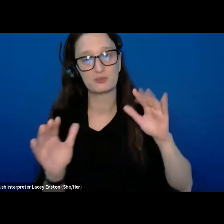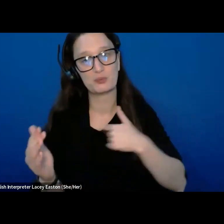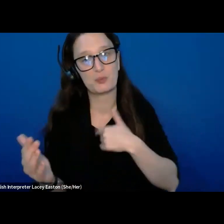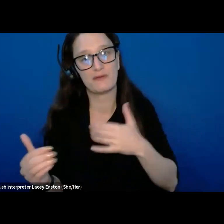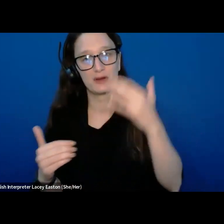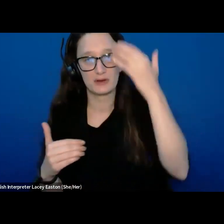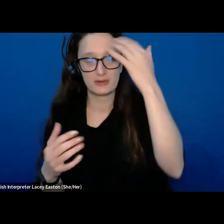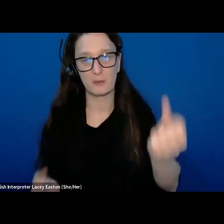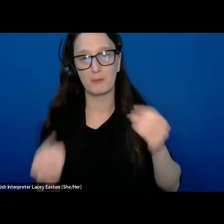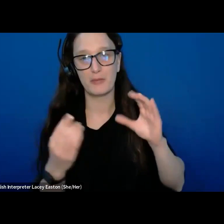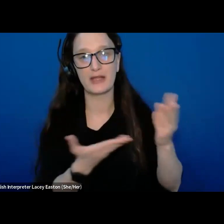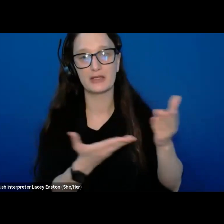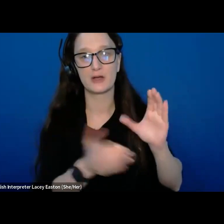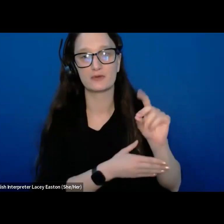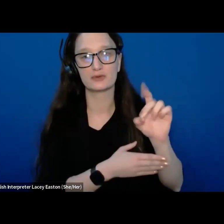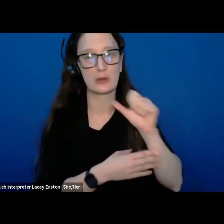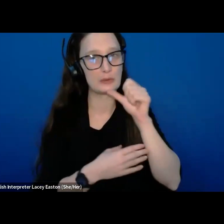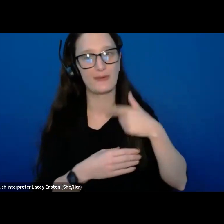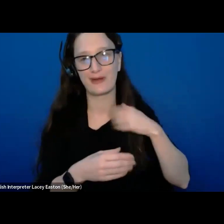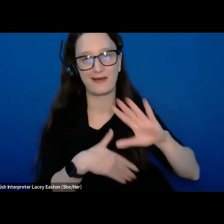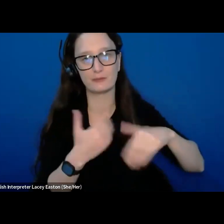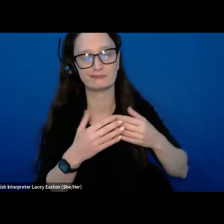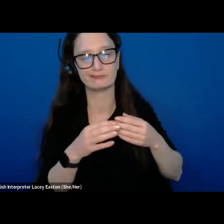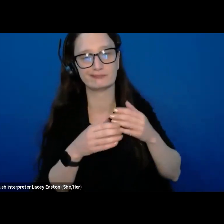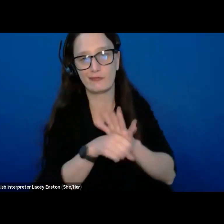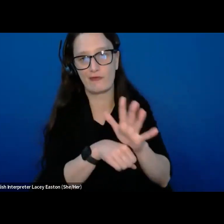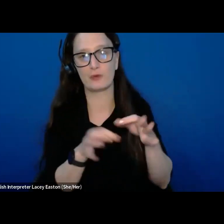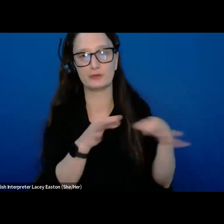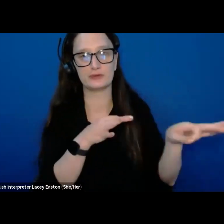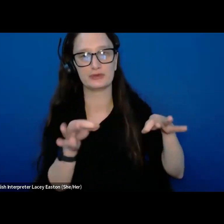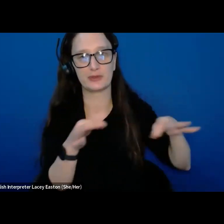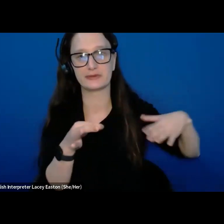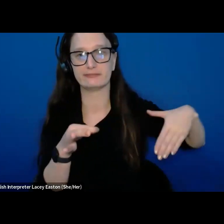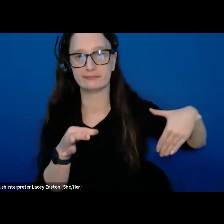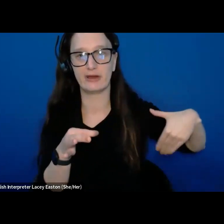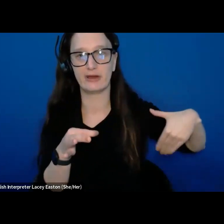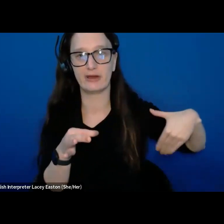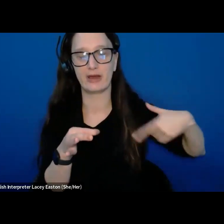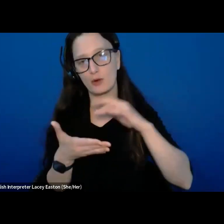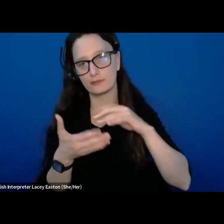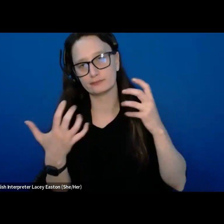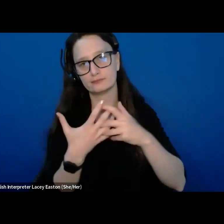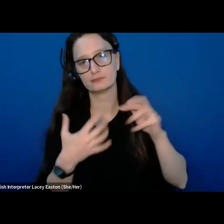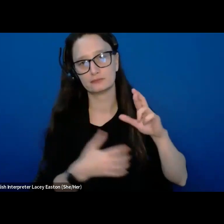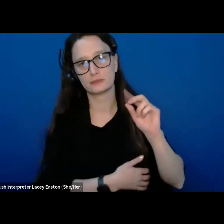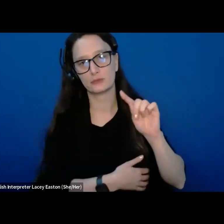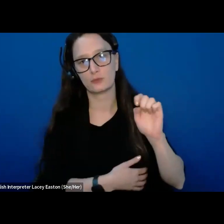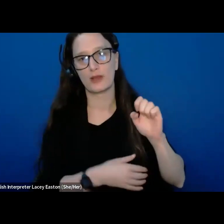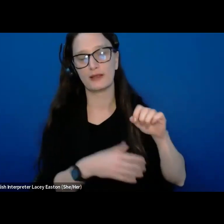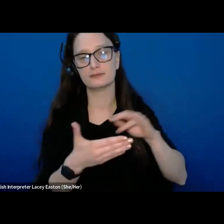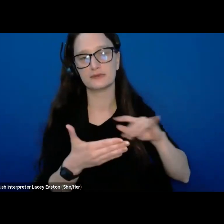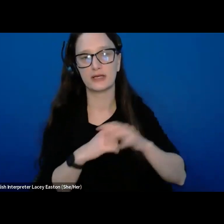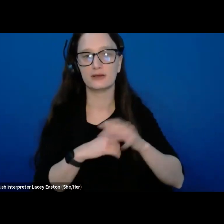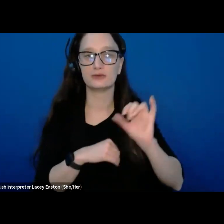code that don't have the full descriptions yet, service descriptions for the rate study. So that is what